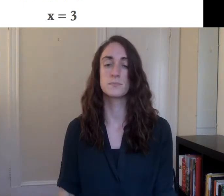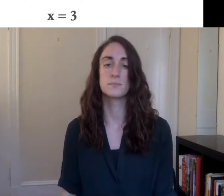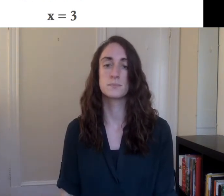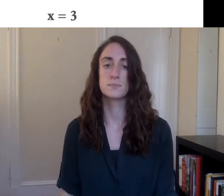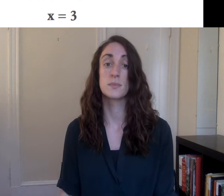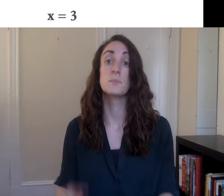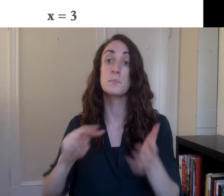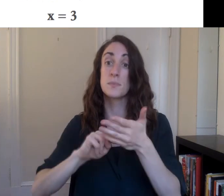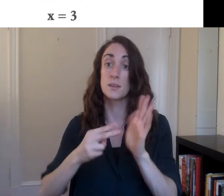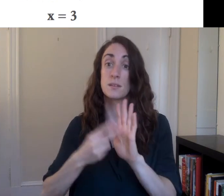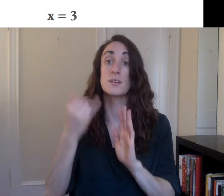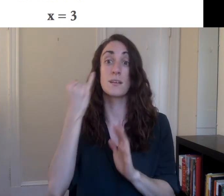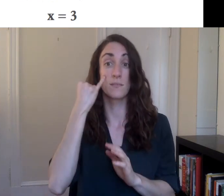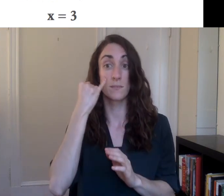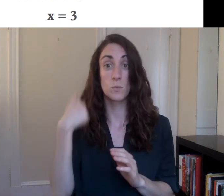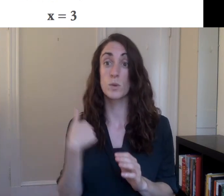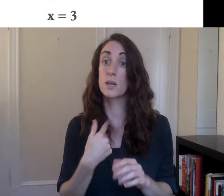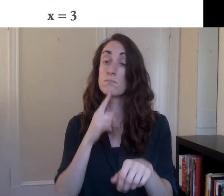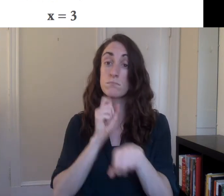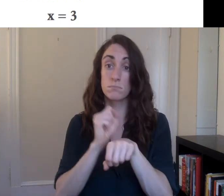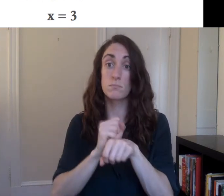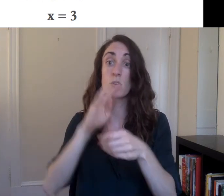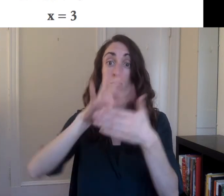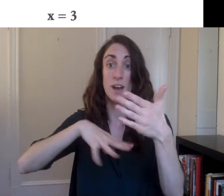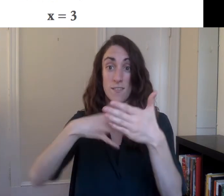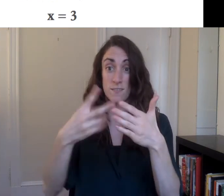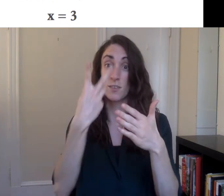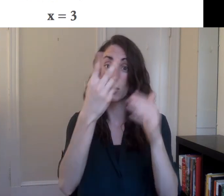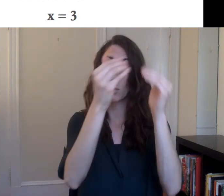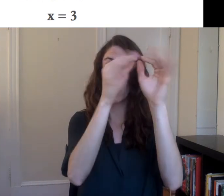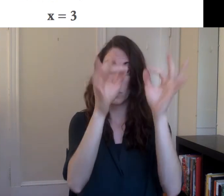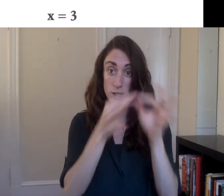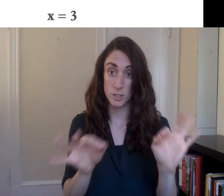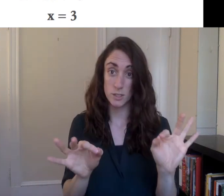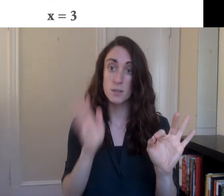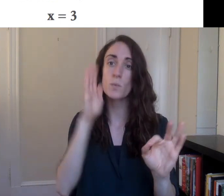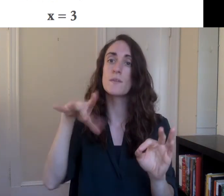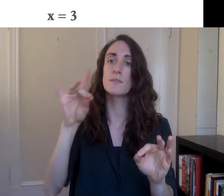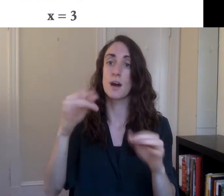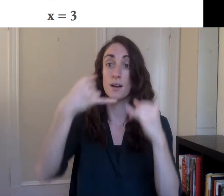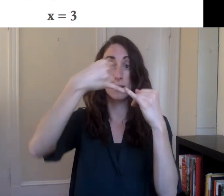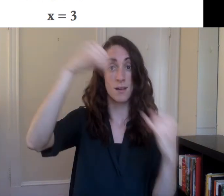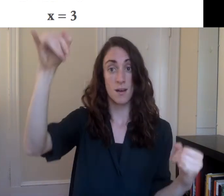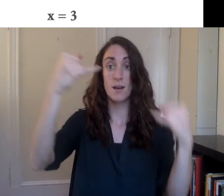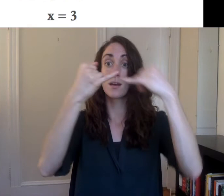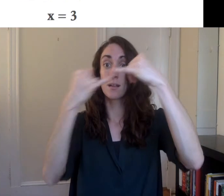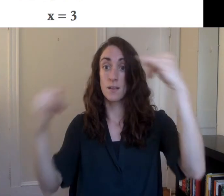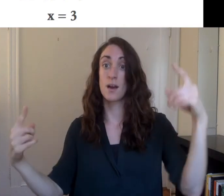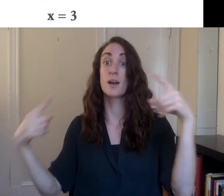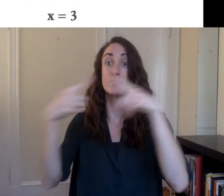4. So that means if we actually went ahead and graphed both of these equations in our system, we would find